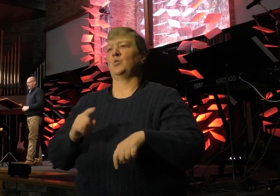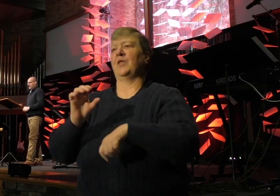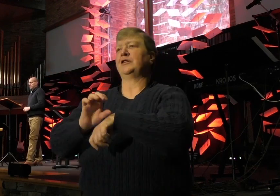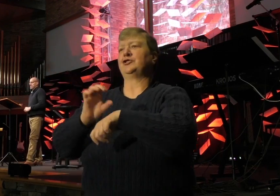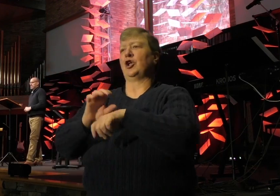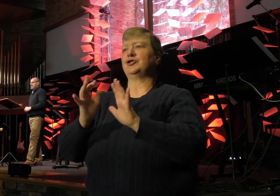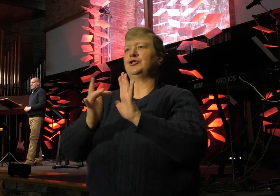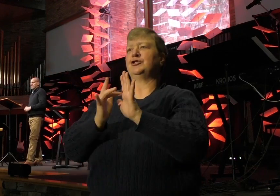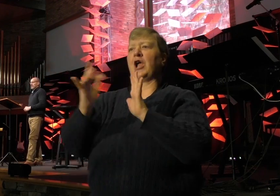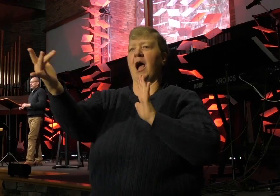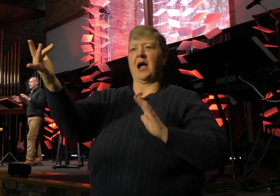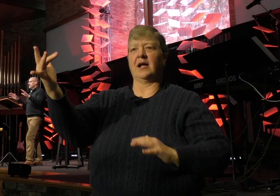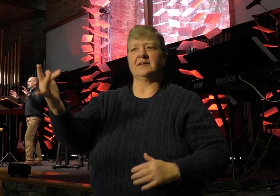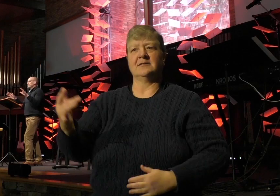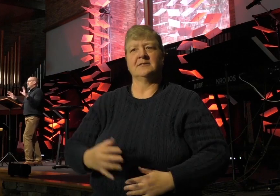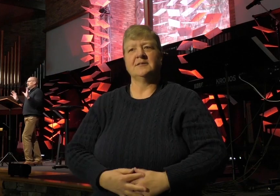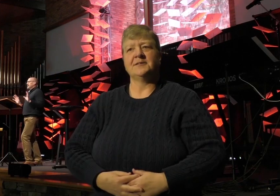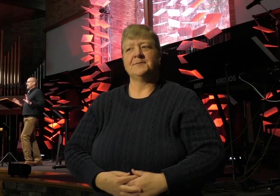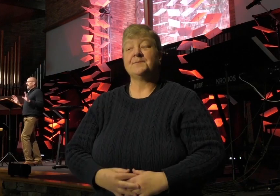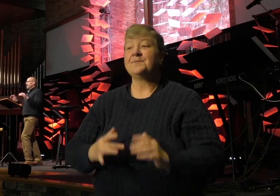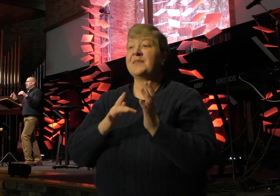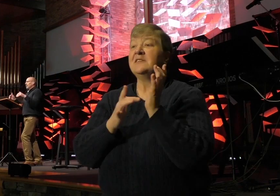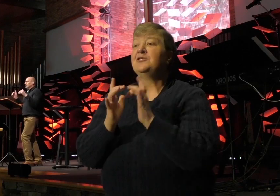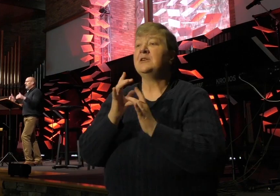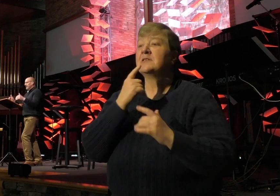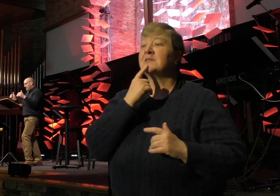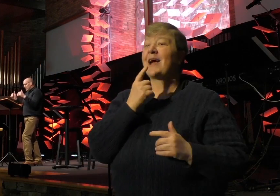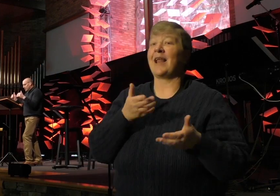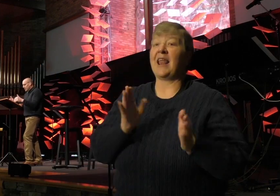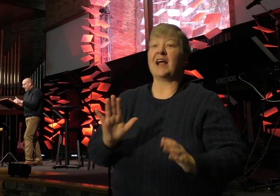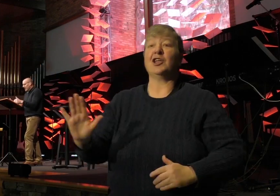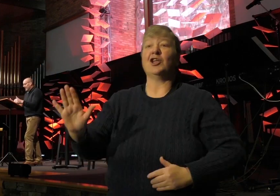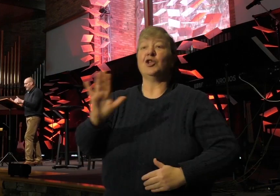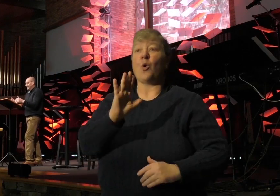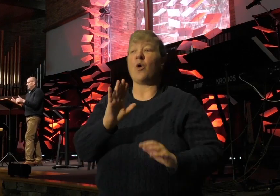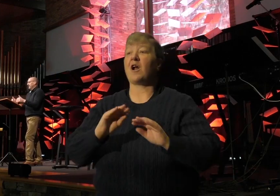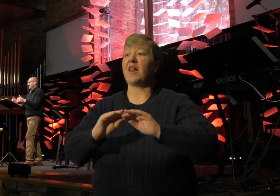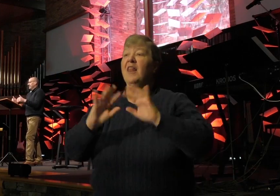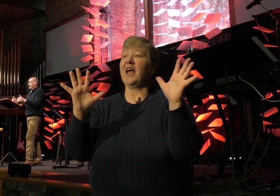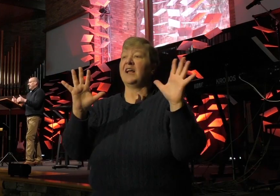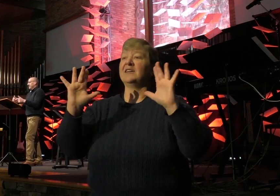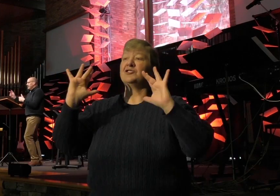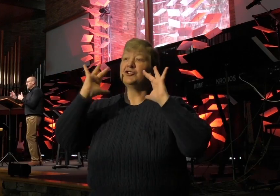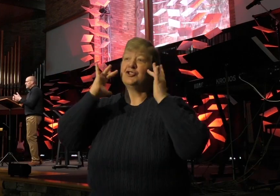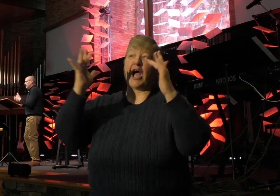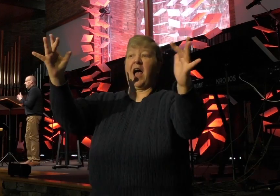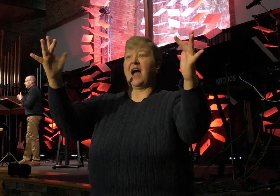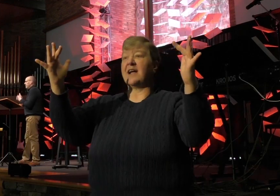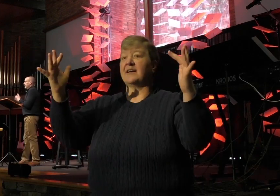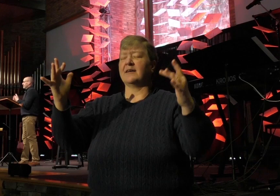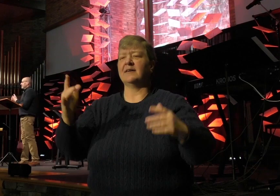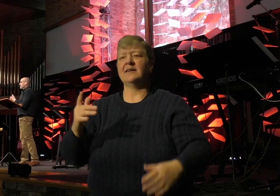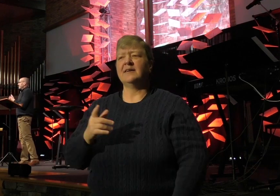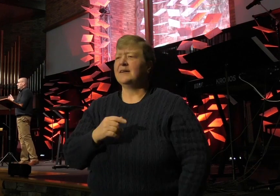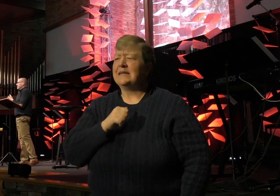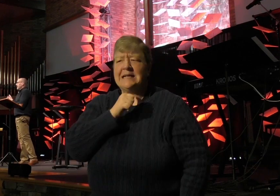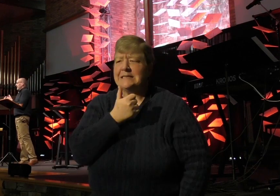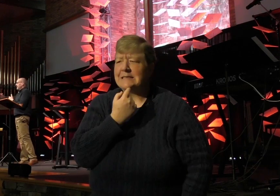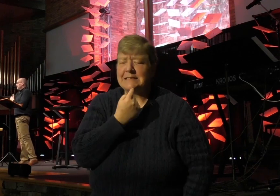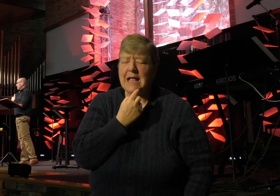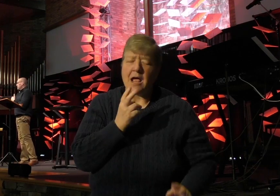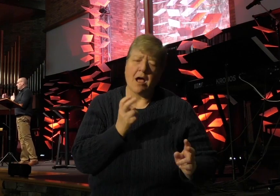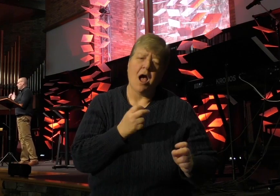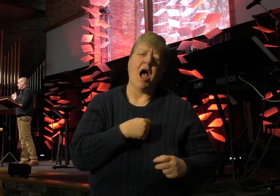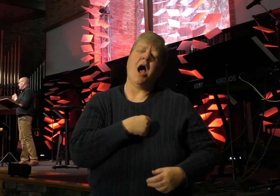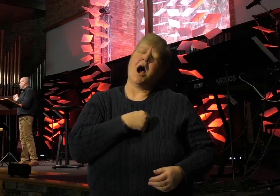shines. Jesus said, let your light shine. He didn't say,